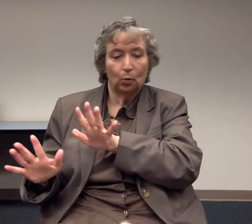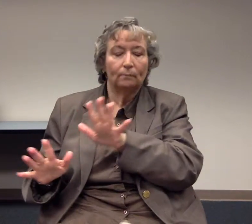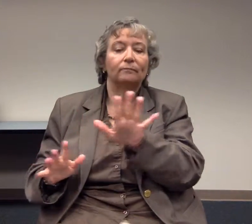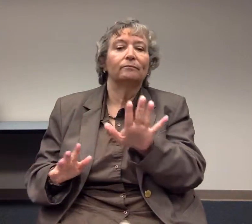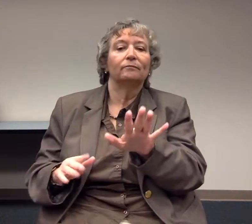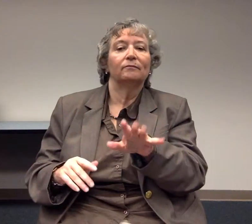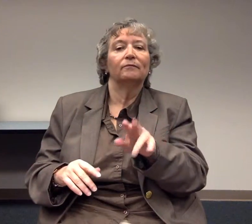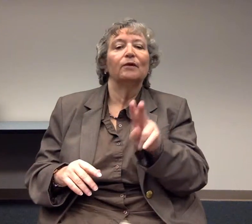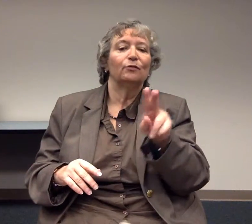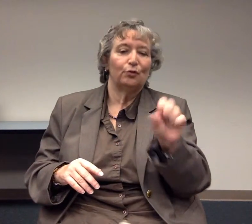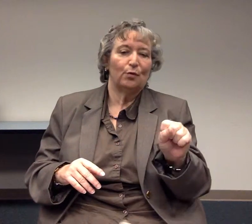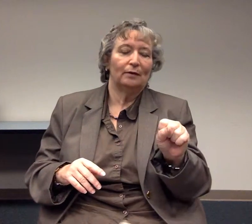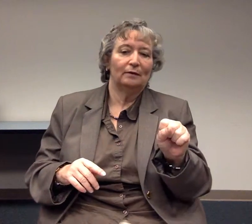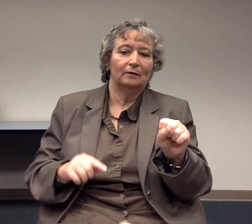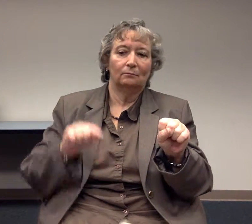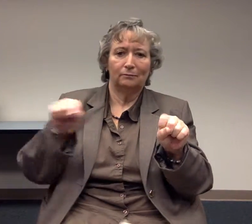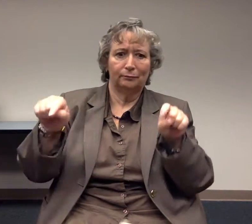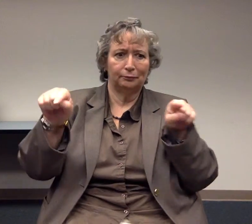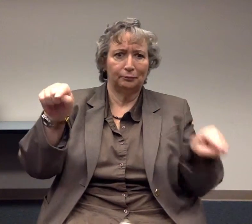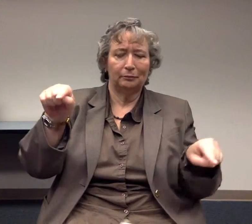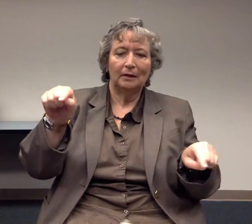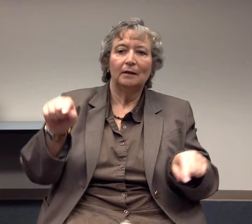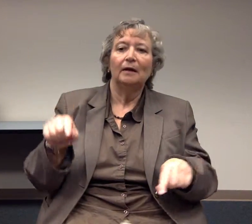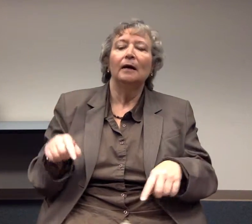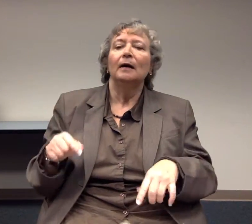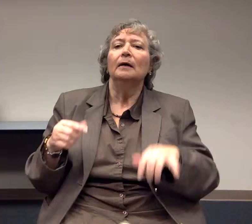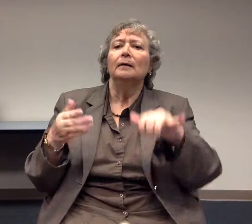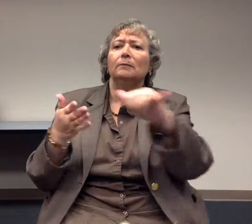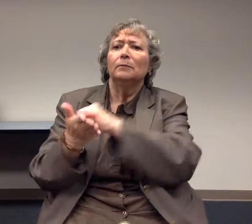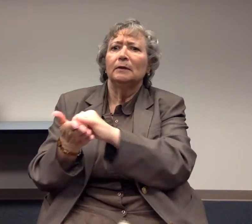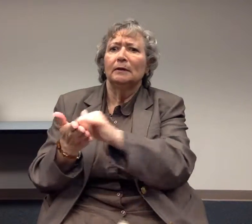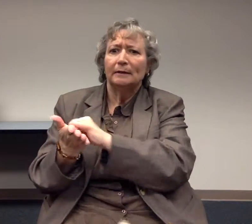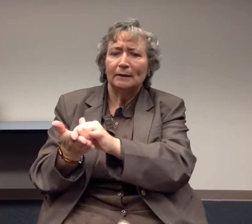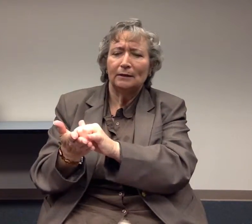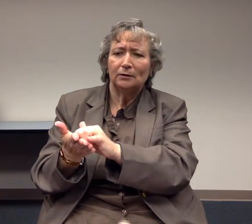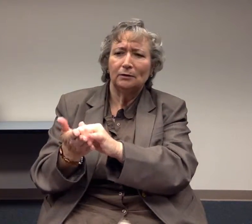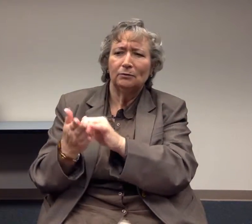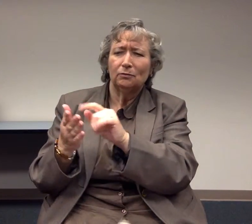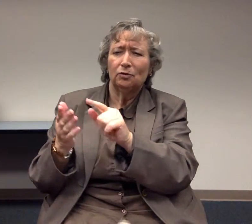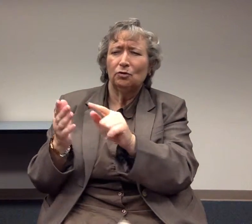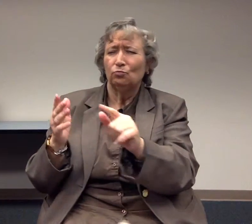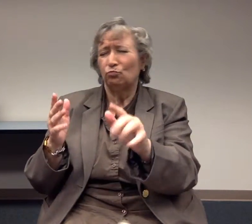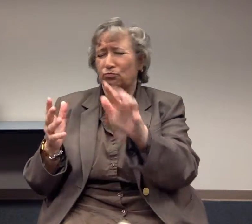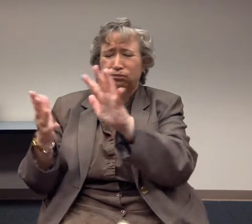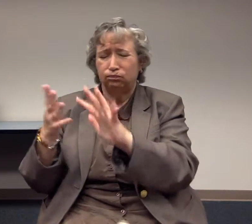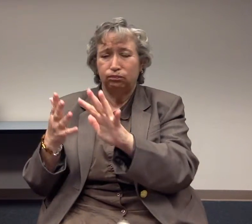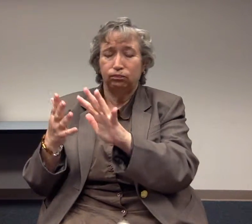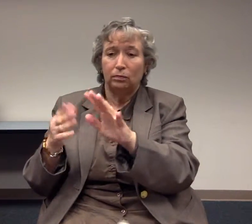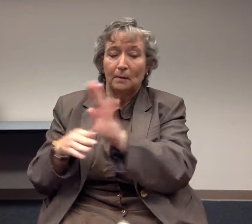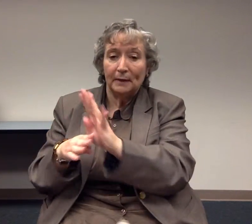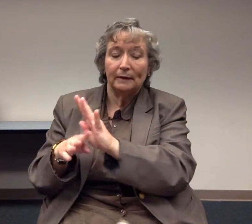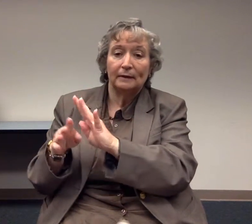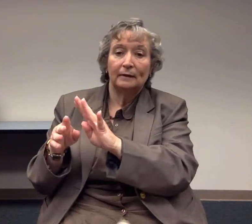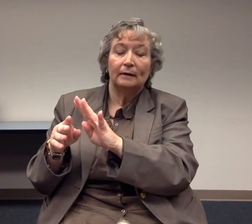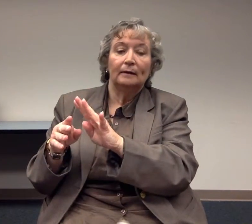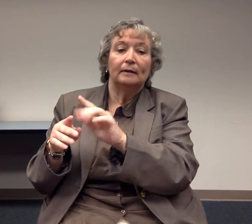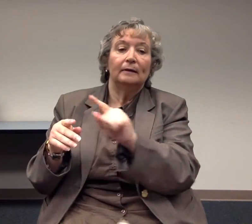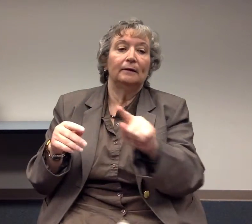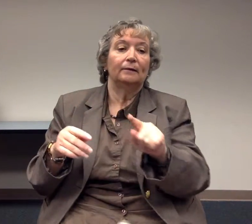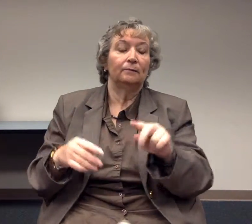A crazy big city like New York. And then when she went to New Mexico, she lived out in the desert. And she loved them